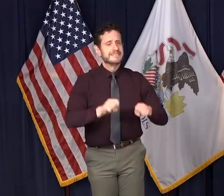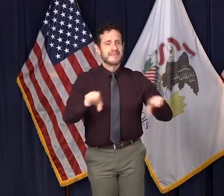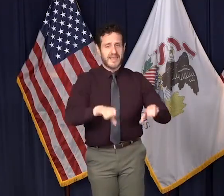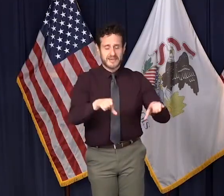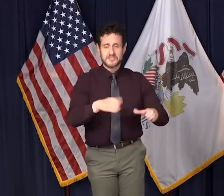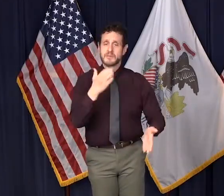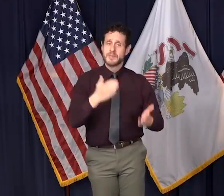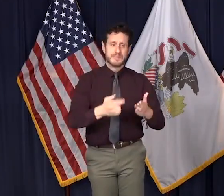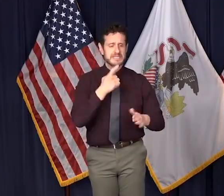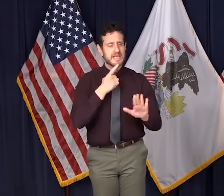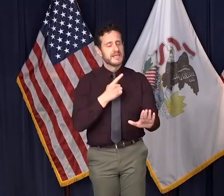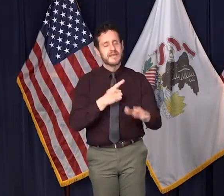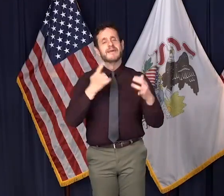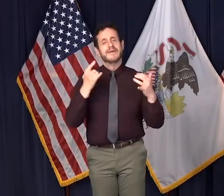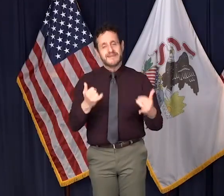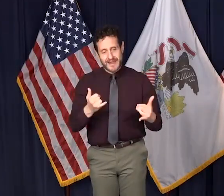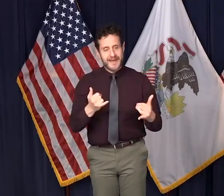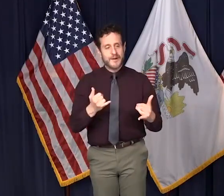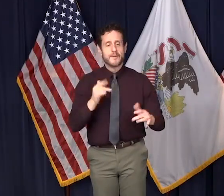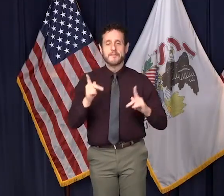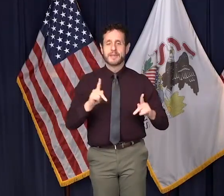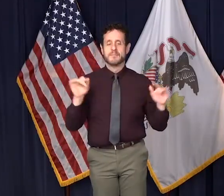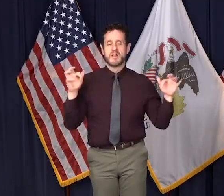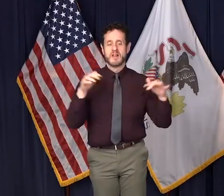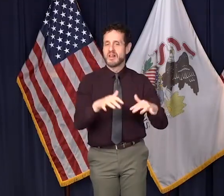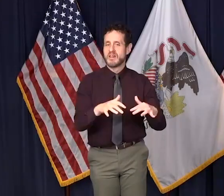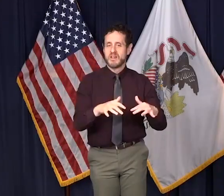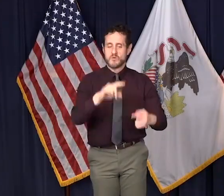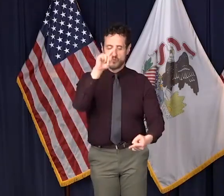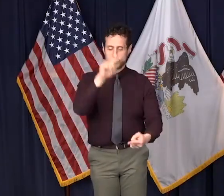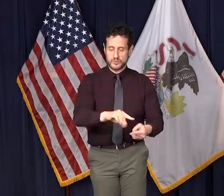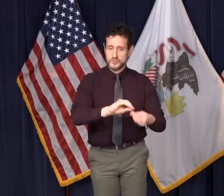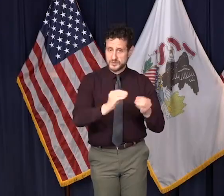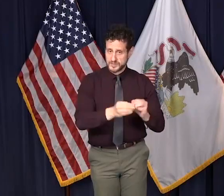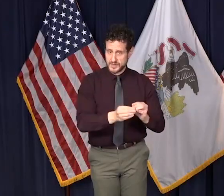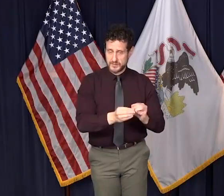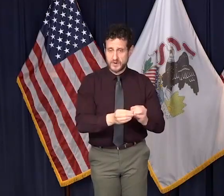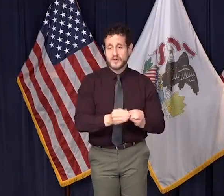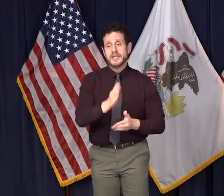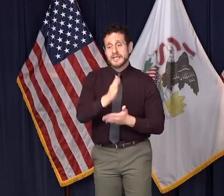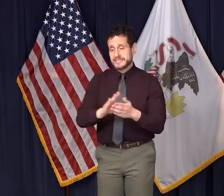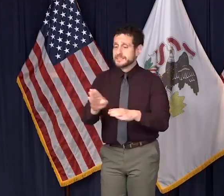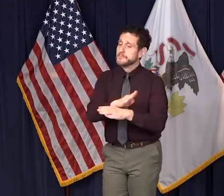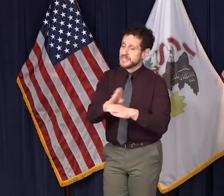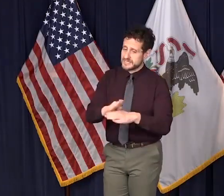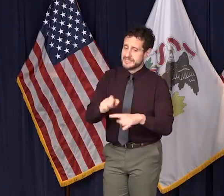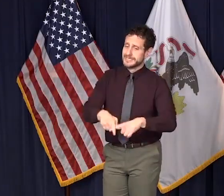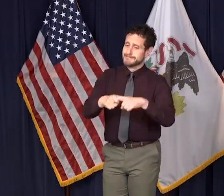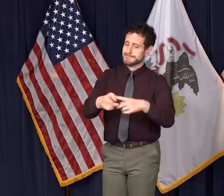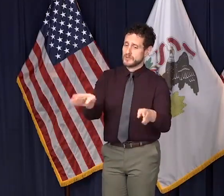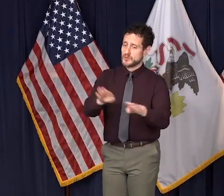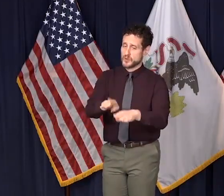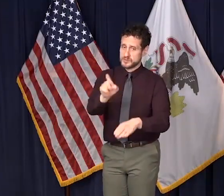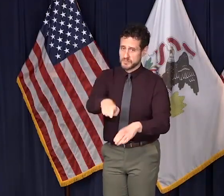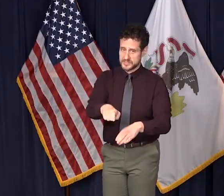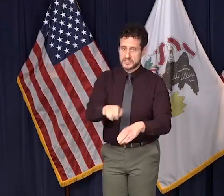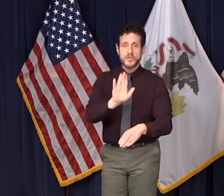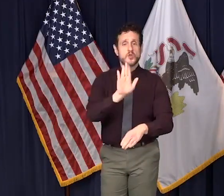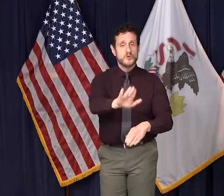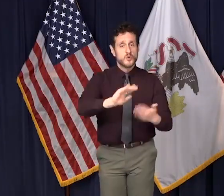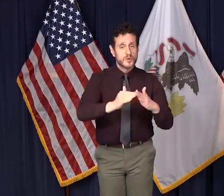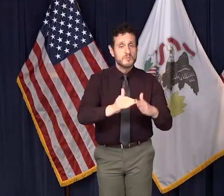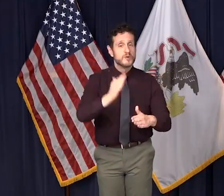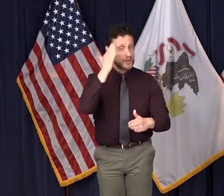people that are allowed. There may be certain businesses that have to be suspended. Communities know best what activities and